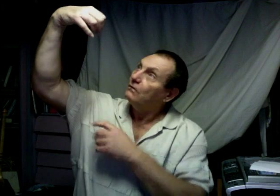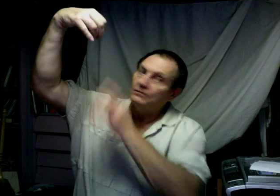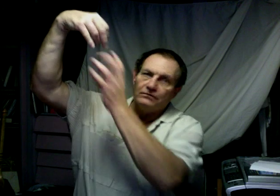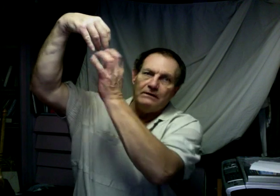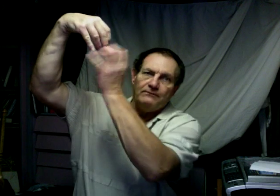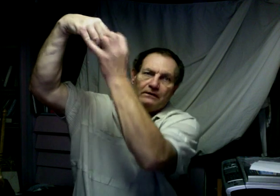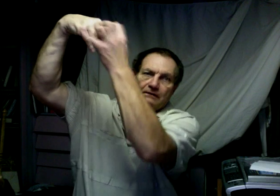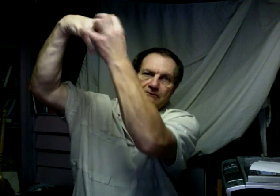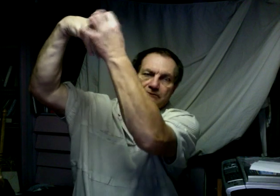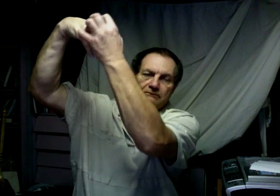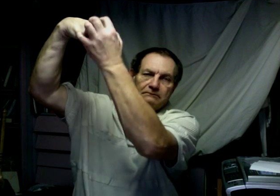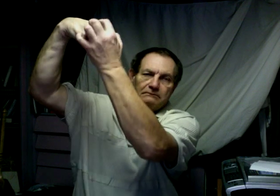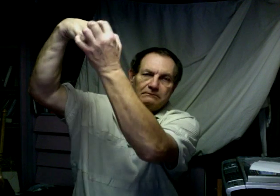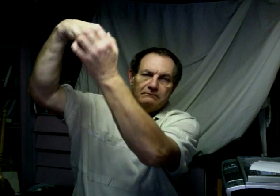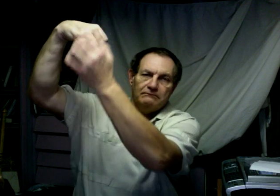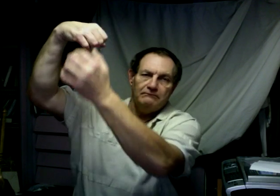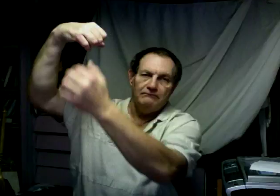was a grapevine.